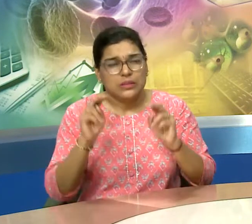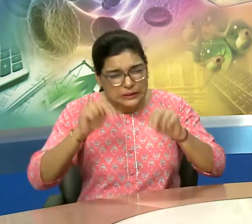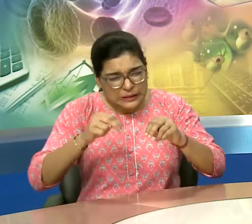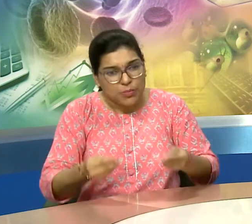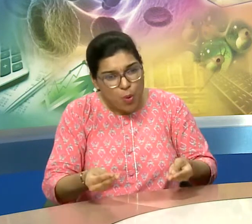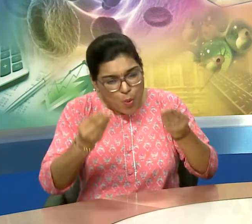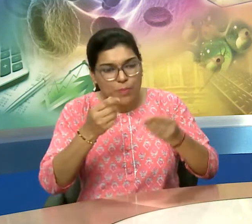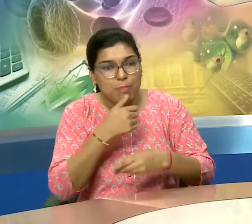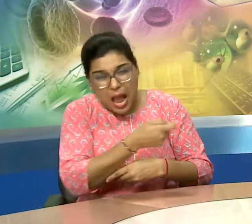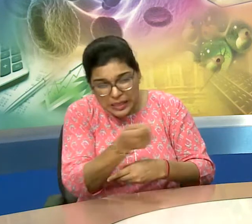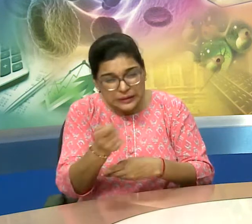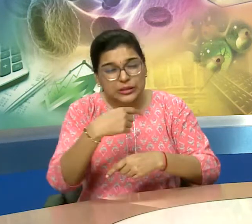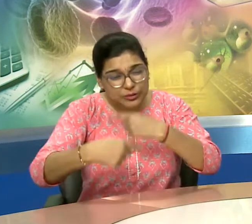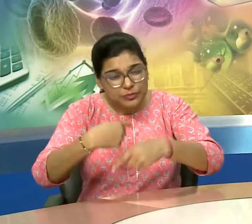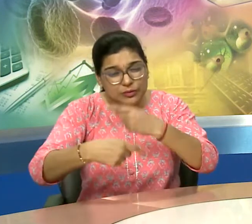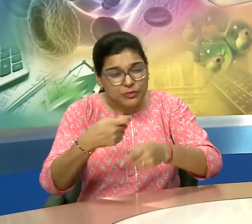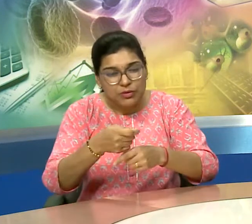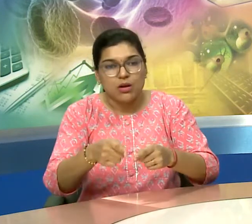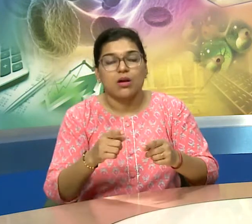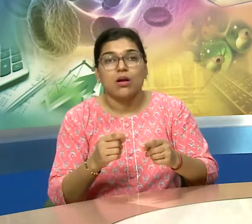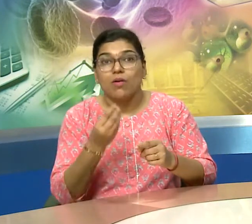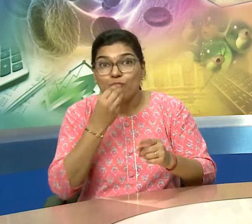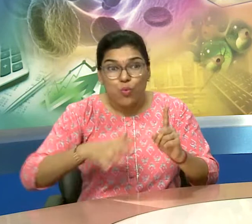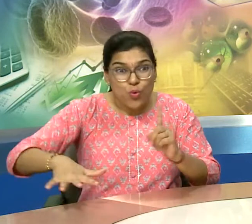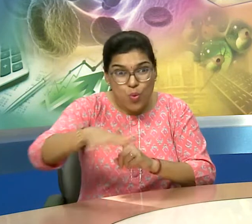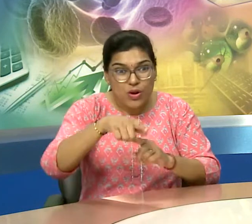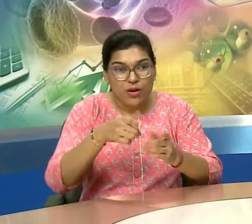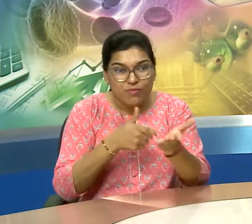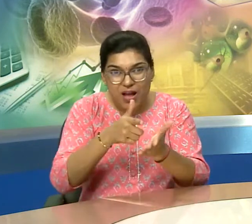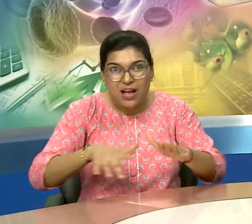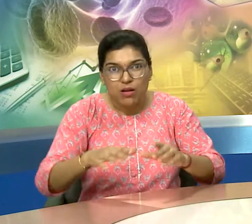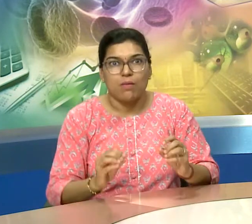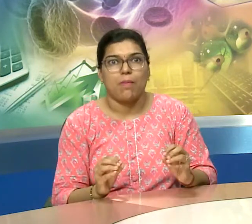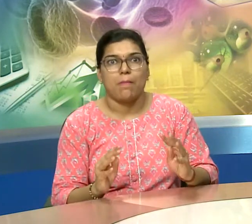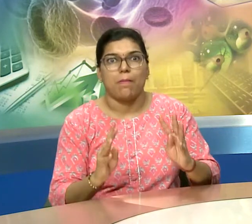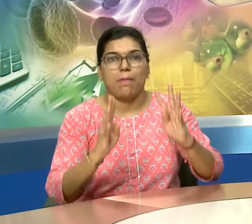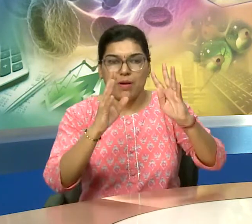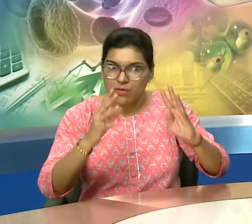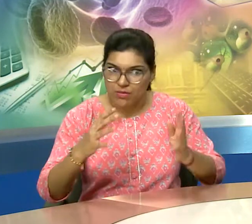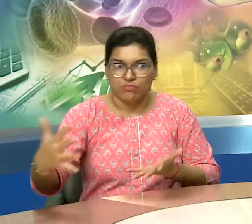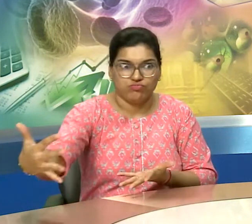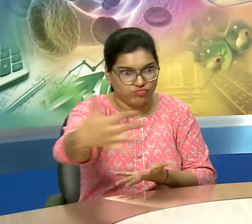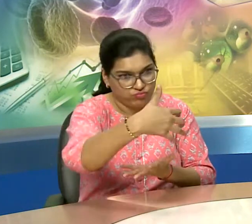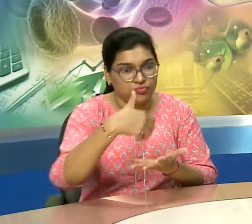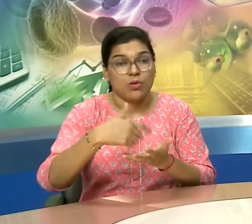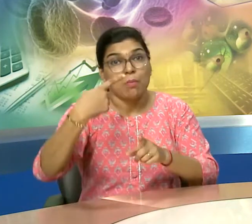This is in continuation of the previous slide. These changes have been made to grow more